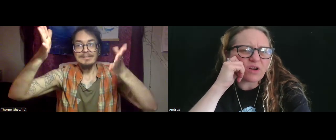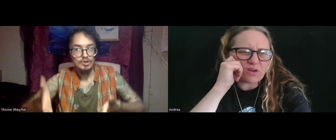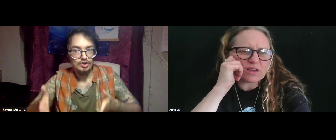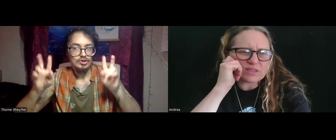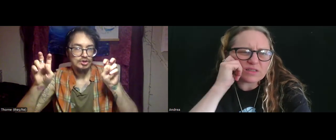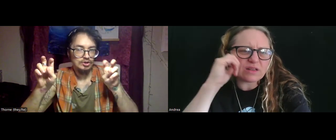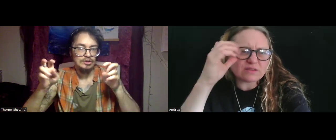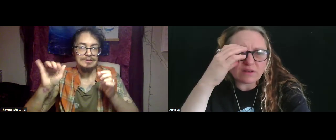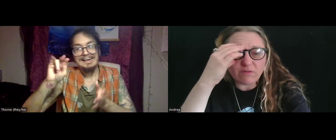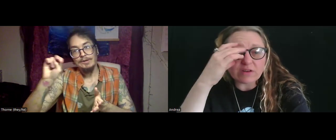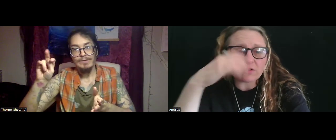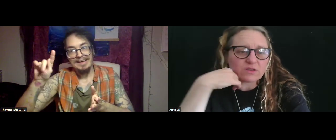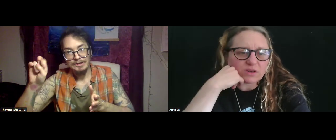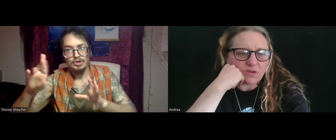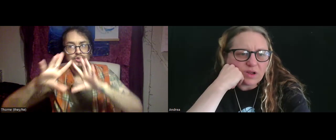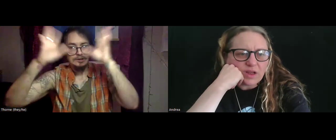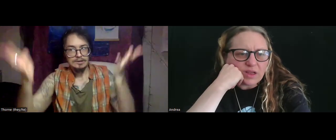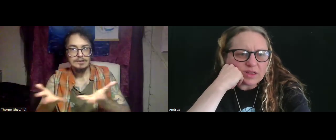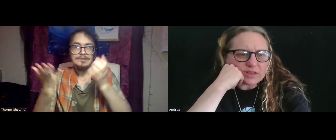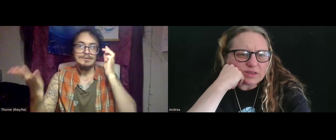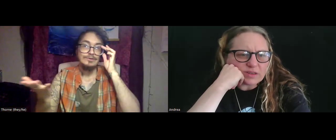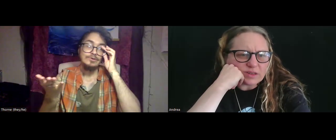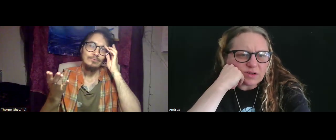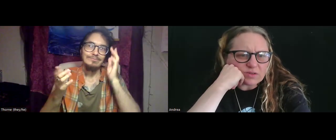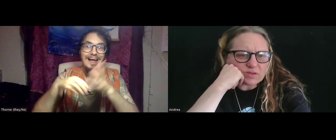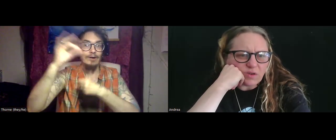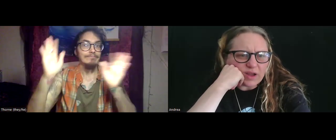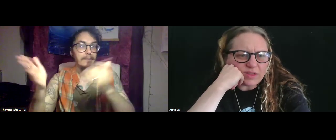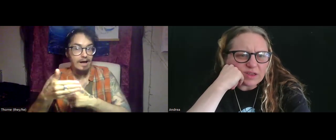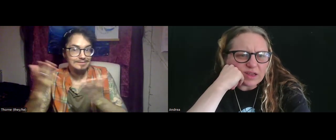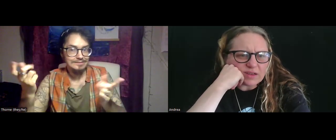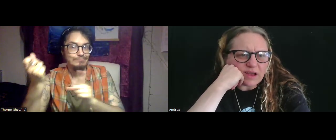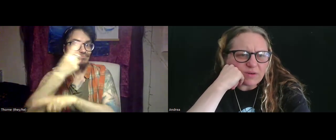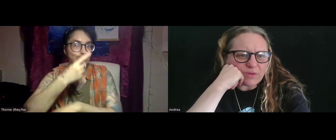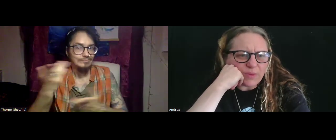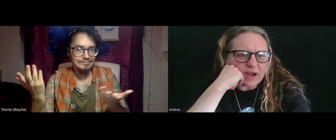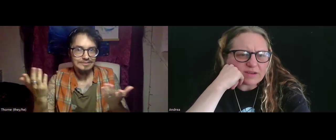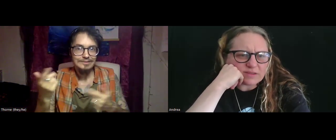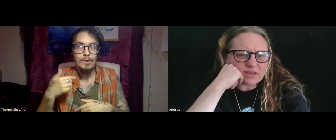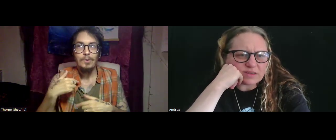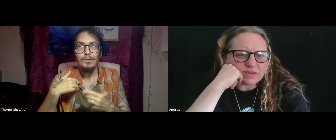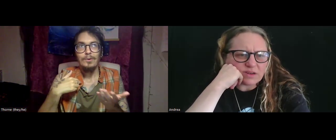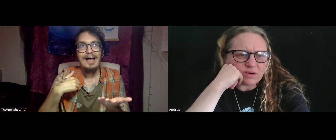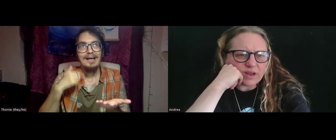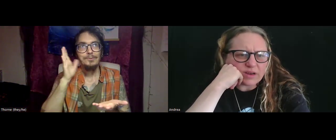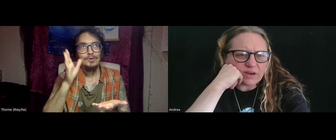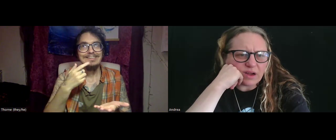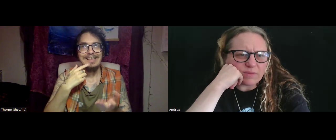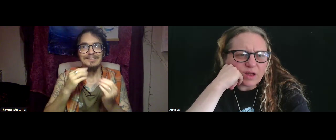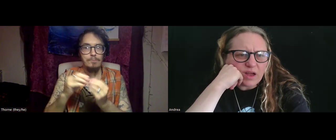thinker. It's the inventor. So so I think it's out of the box. And I